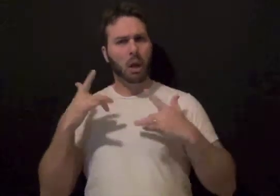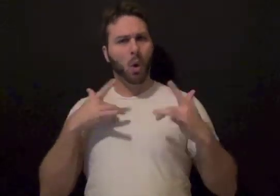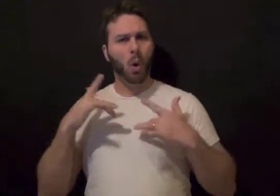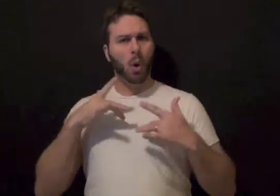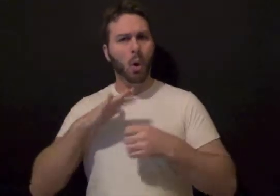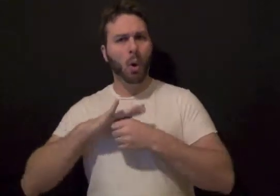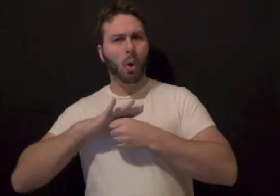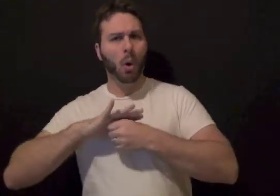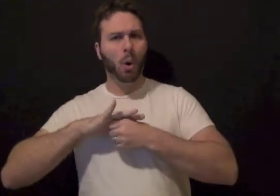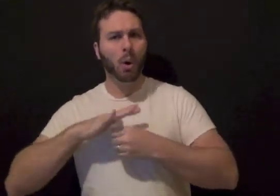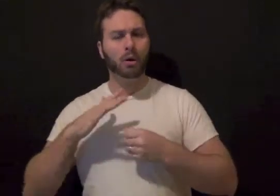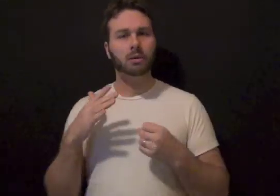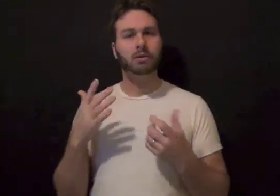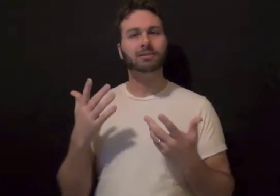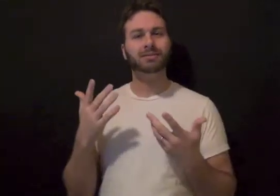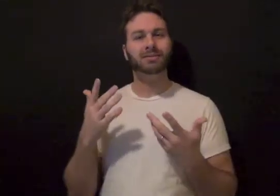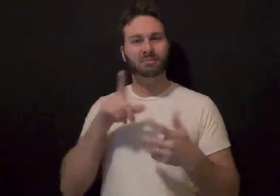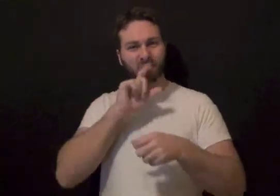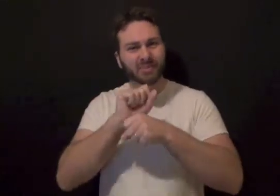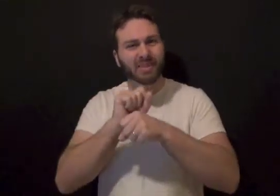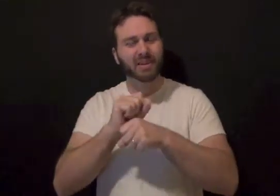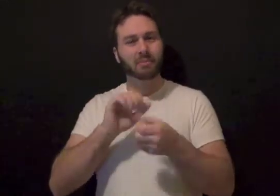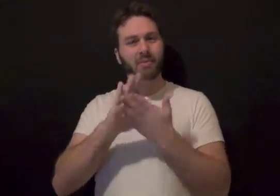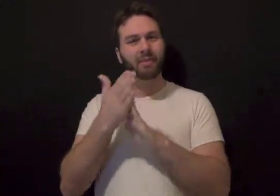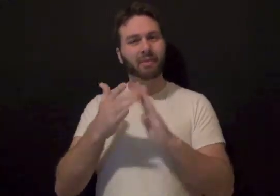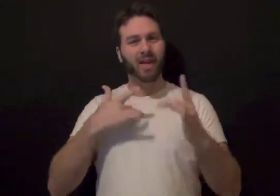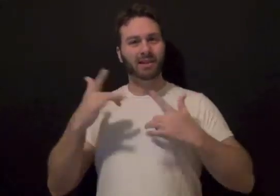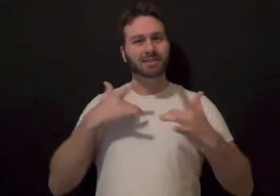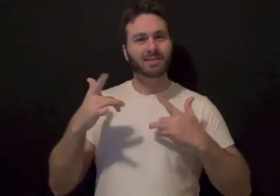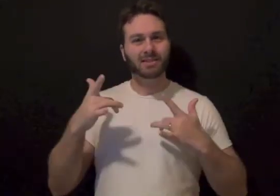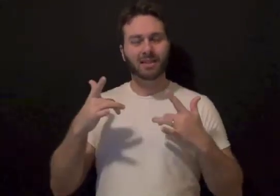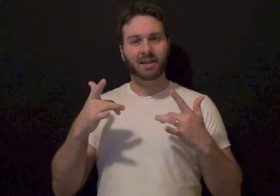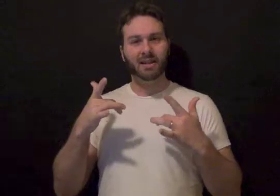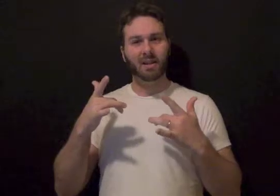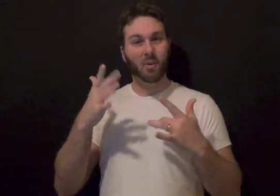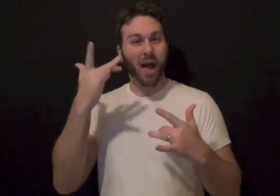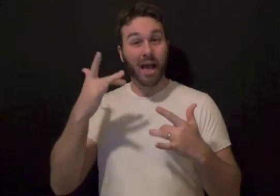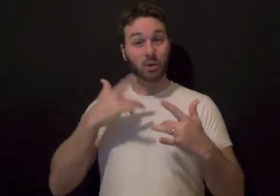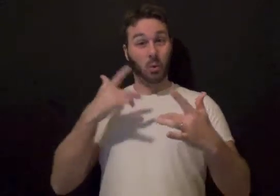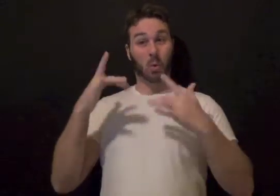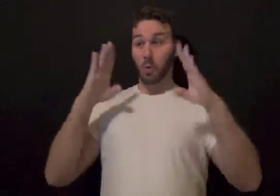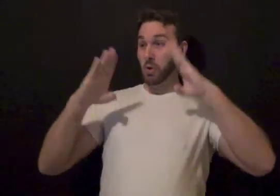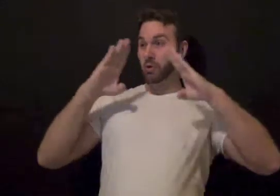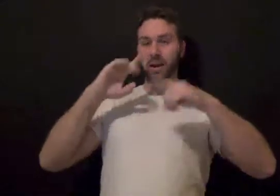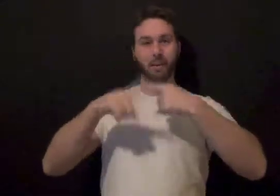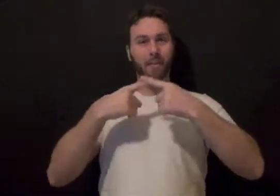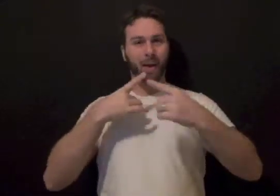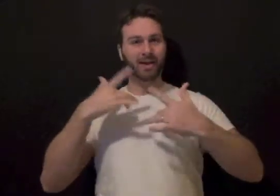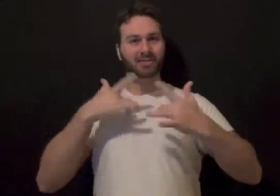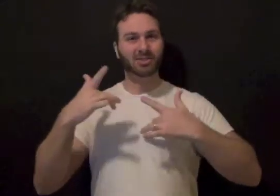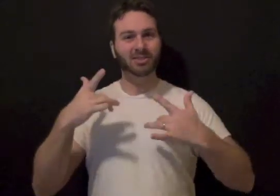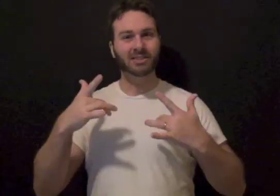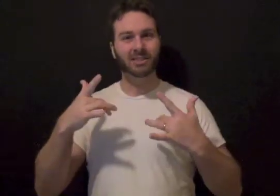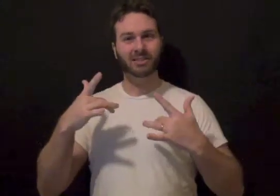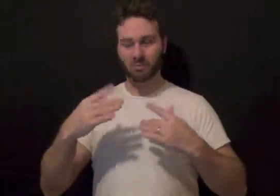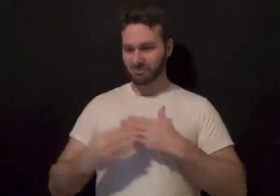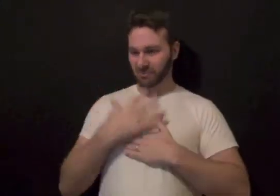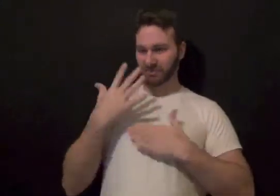it, right, we're anxious about feeling anxious. You know, this is crazy. We do this all the time,